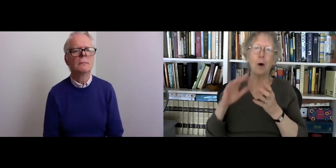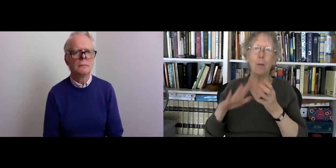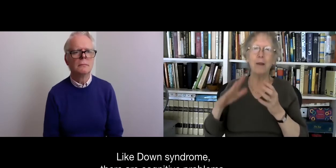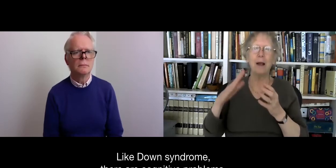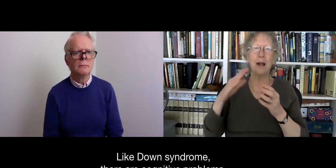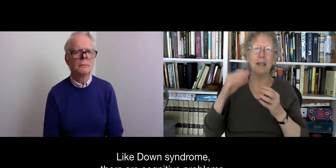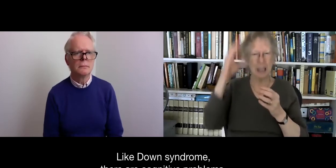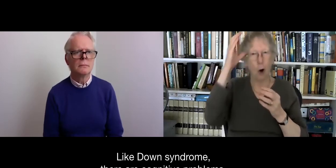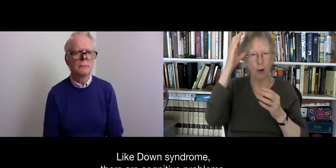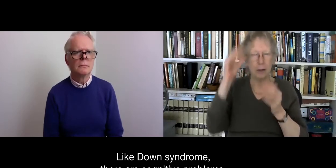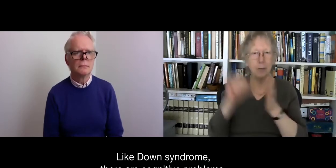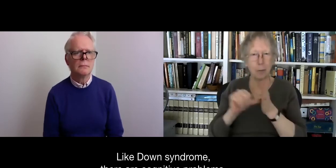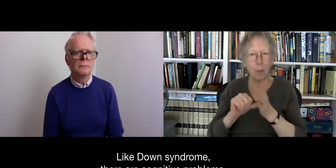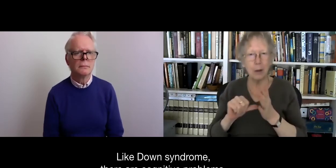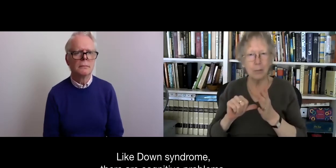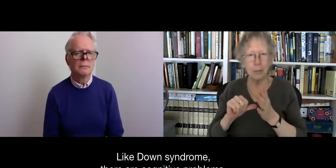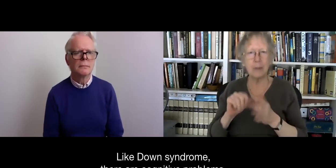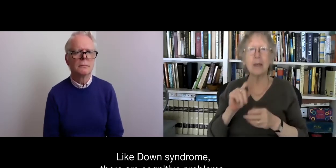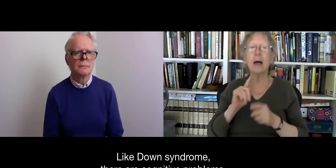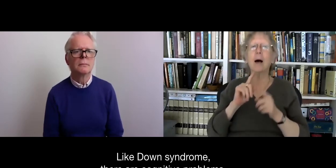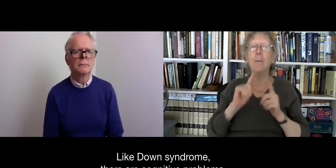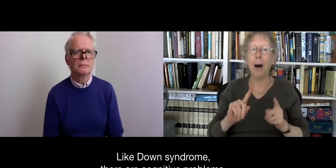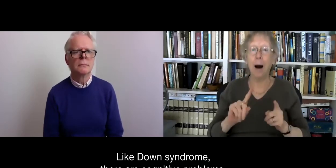And like Down syndrome, there are cognitive problems.